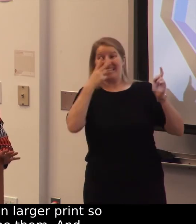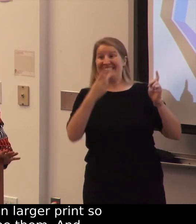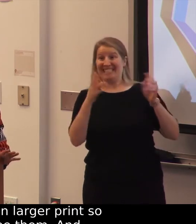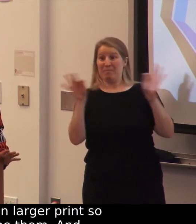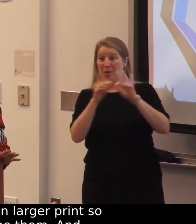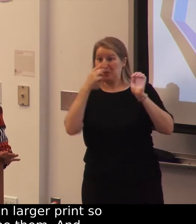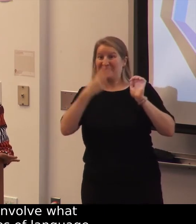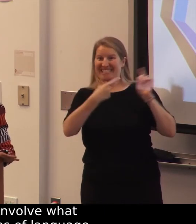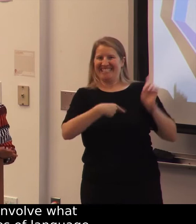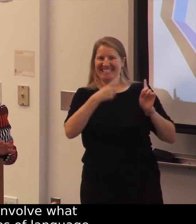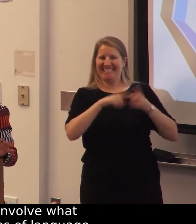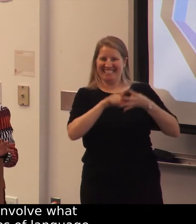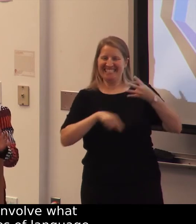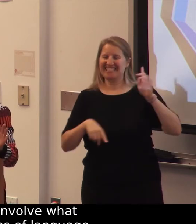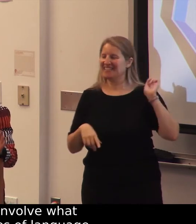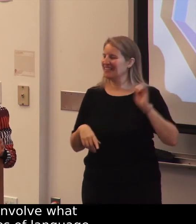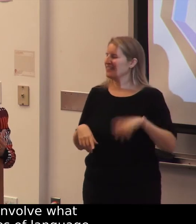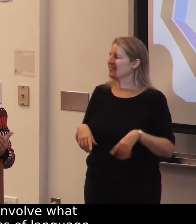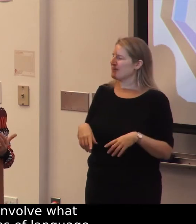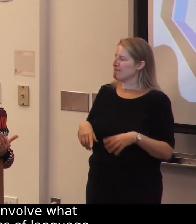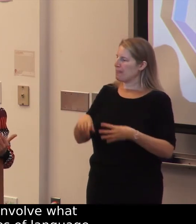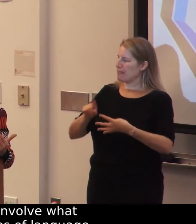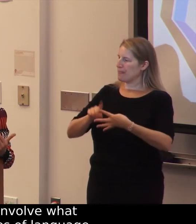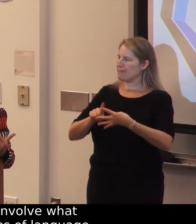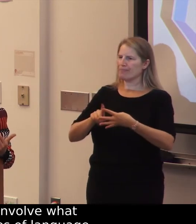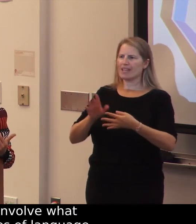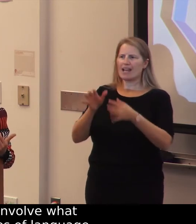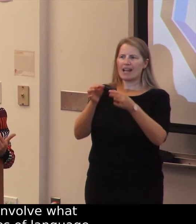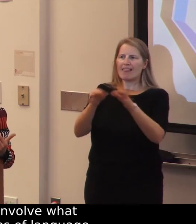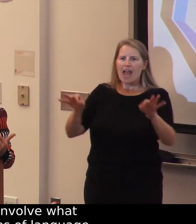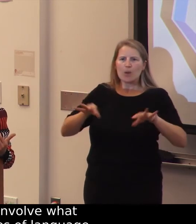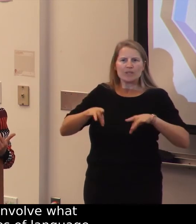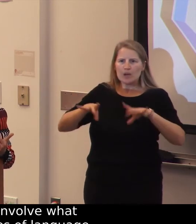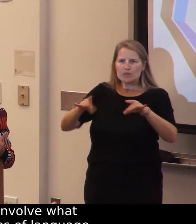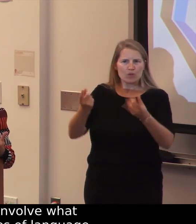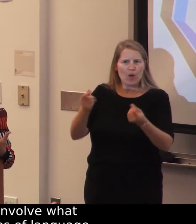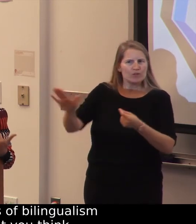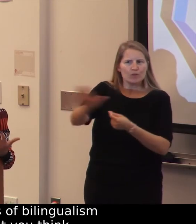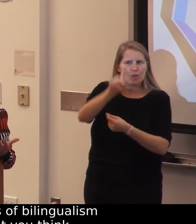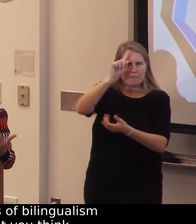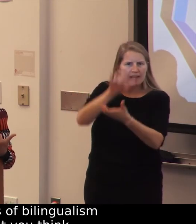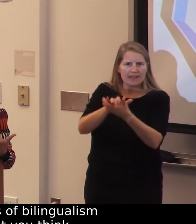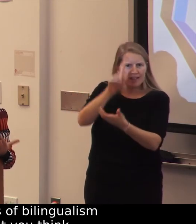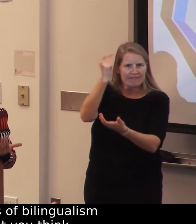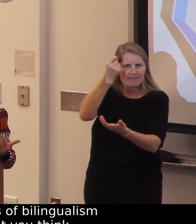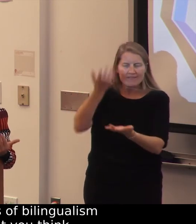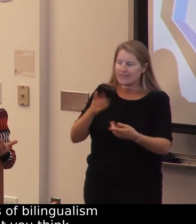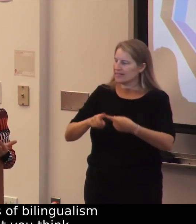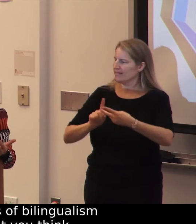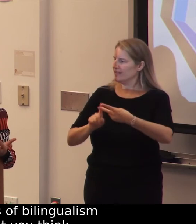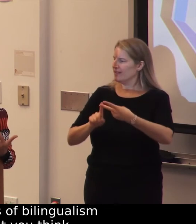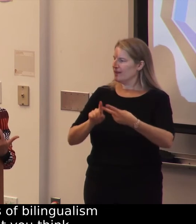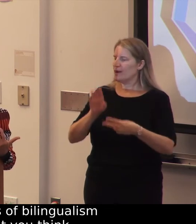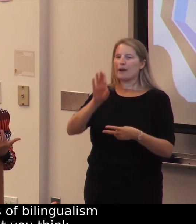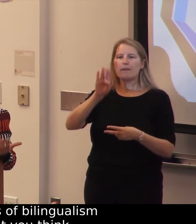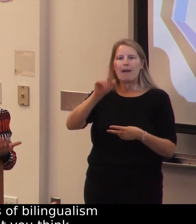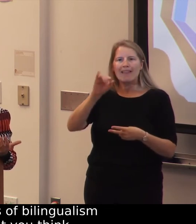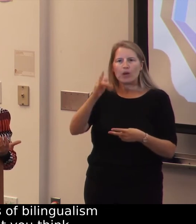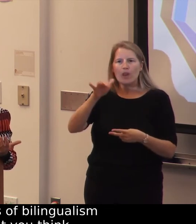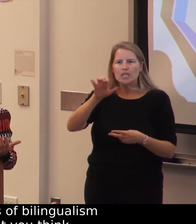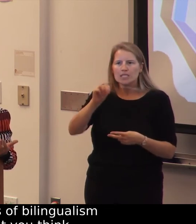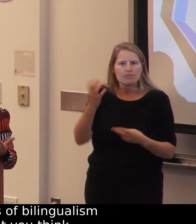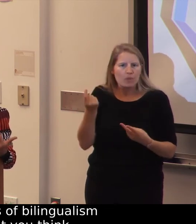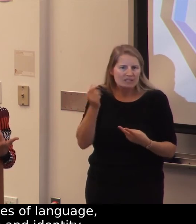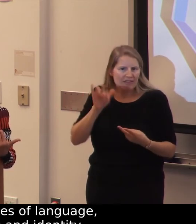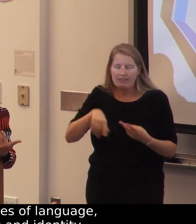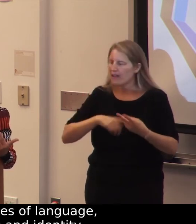them, right? And so as you can see, they involve what your theories of language acquisition are, what your theories of bilingualism are, what you think